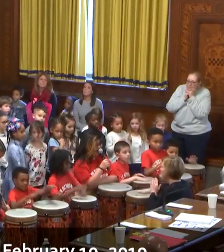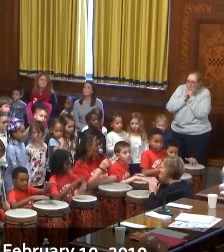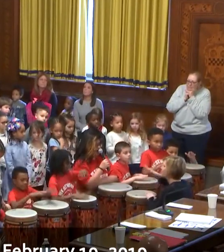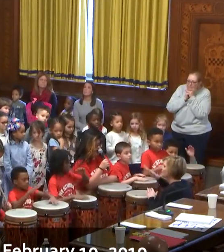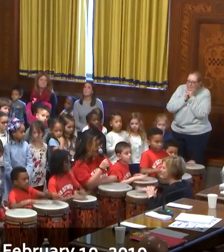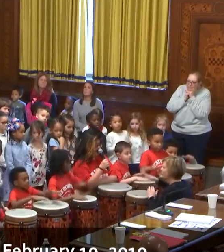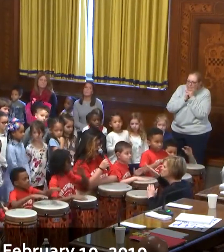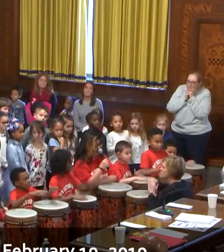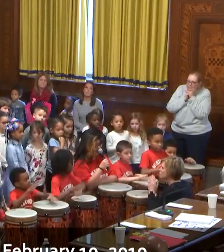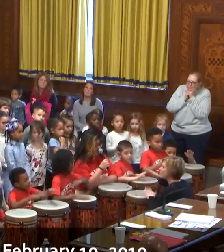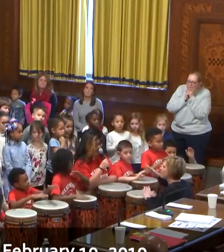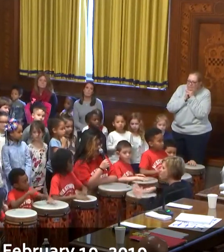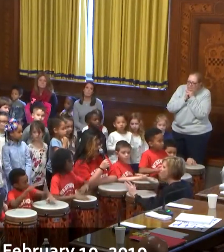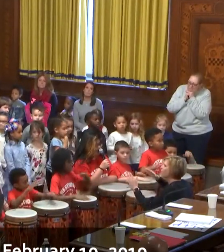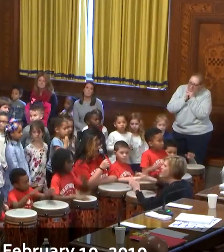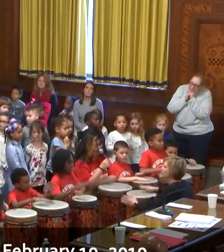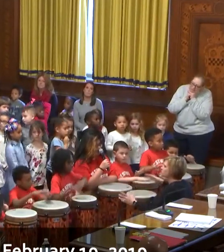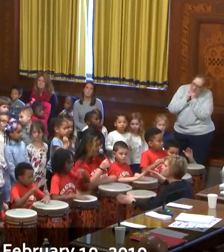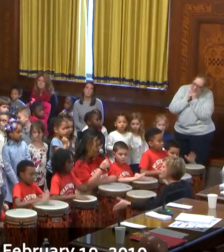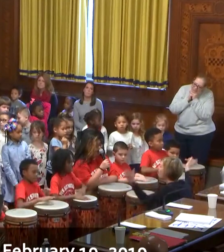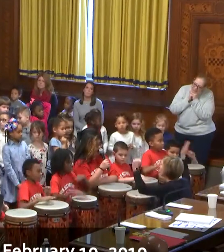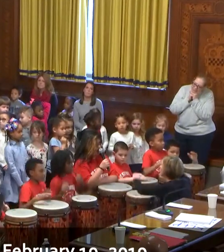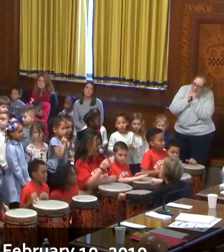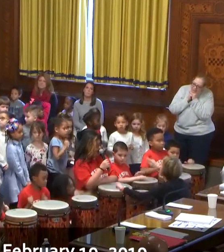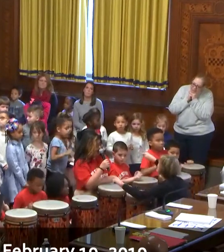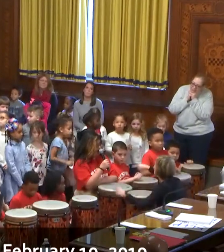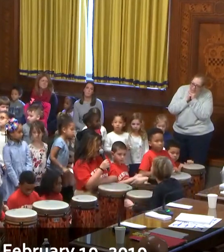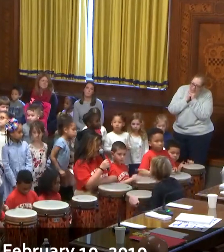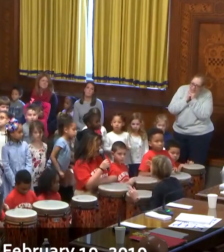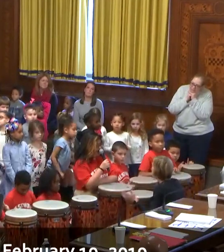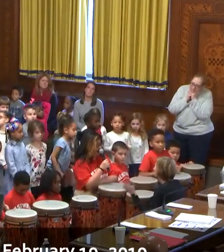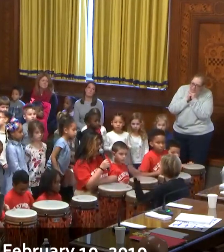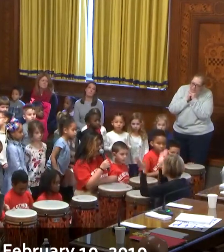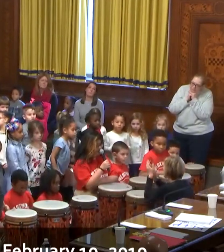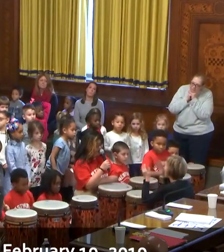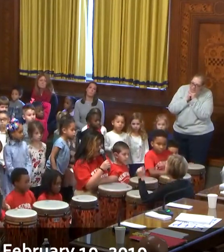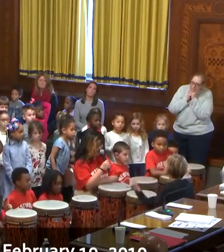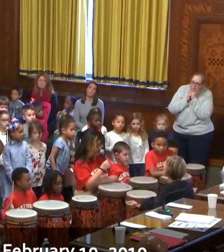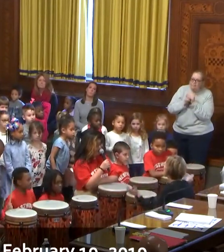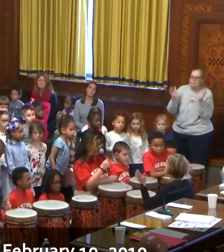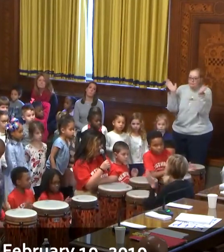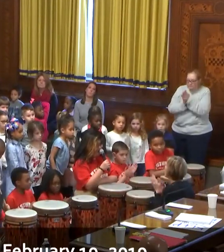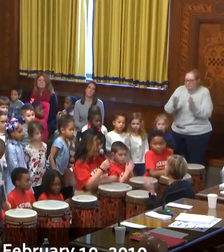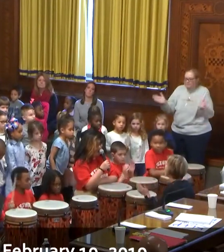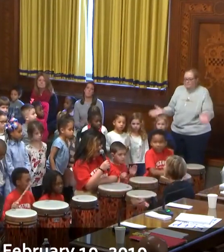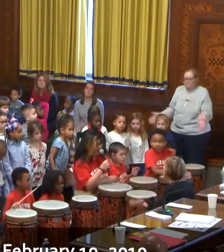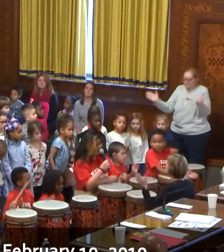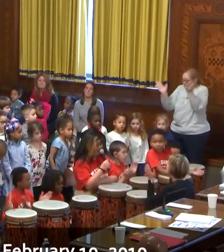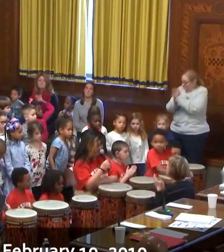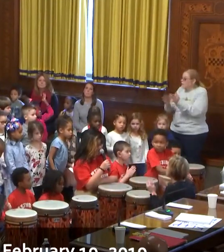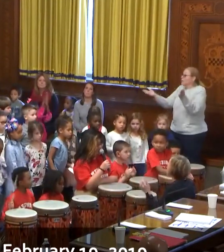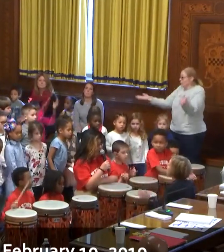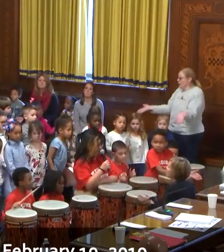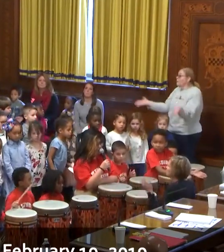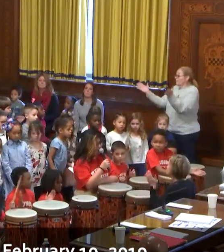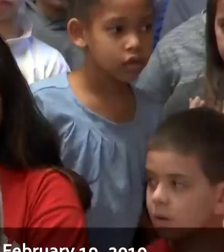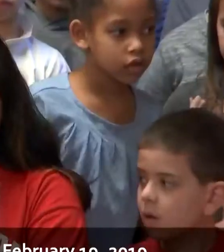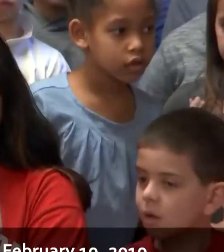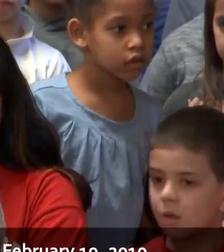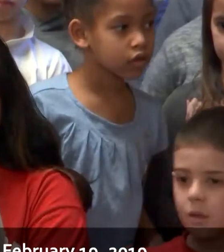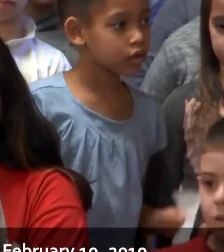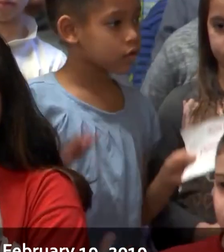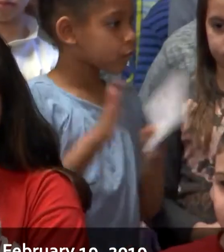take time in life, cause you got far ways to go. I was passing by, my brother called to me, and